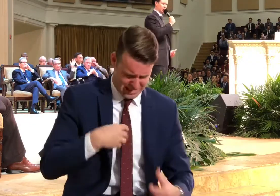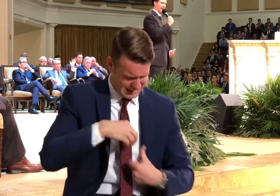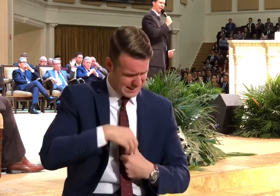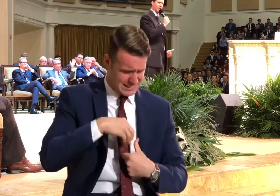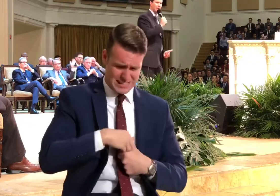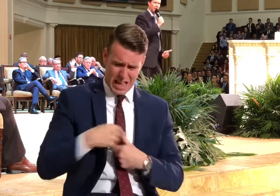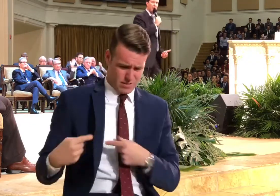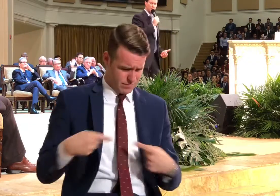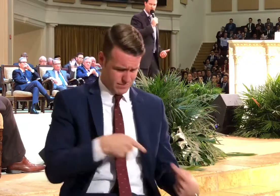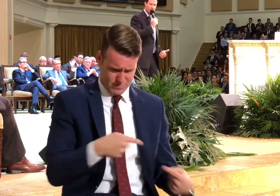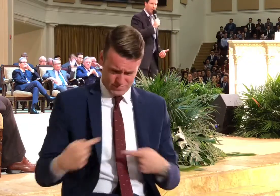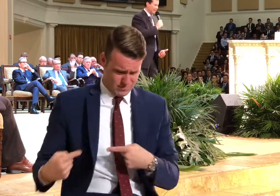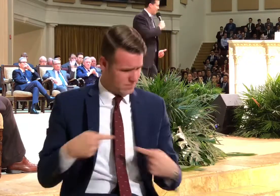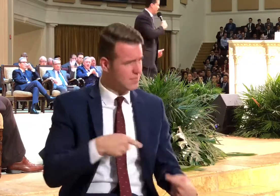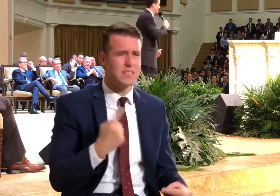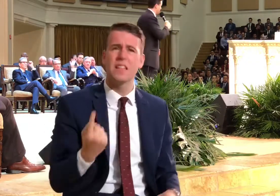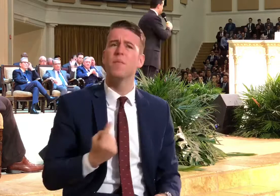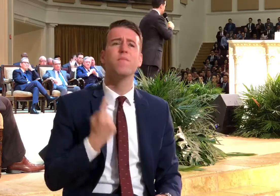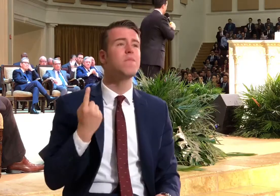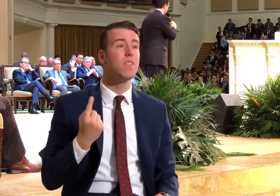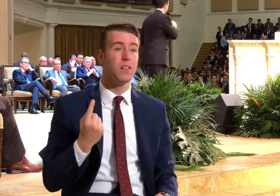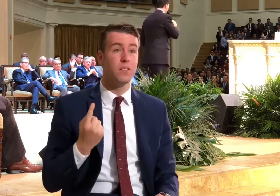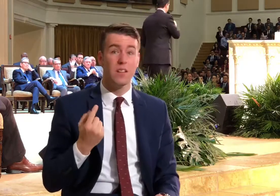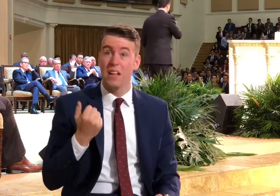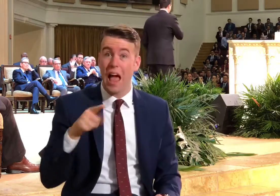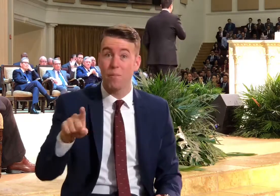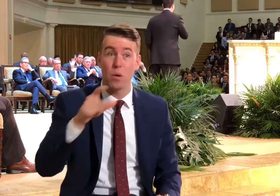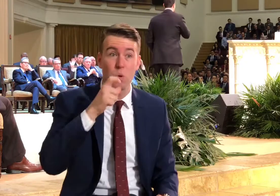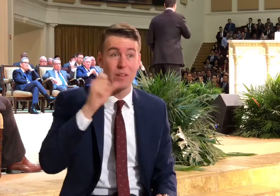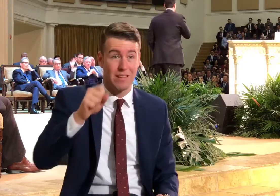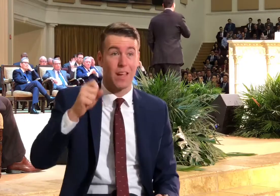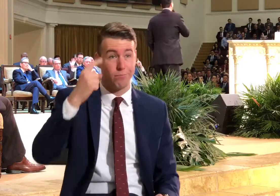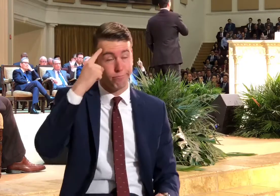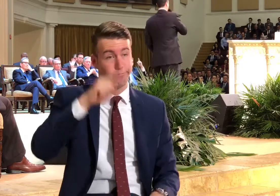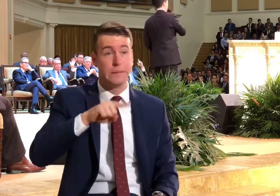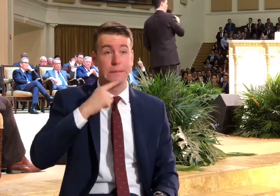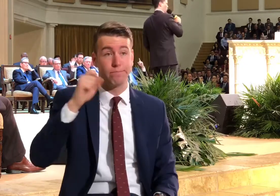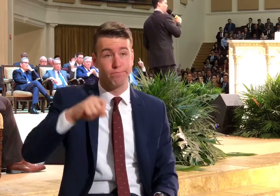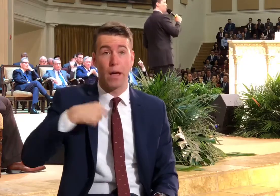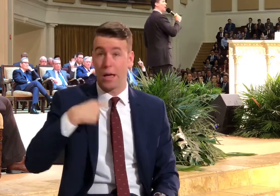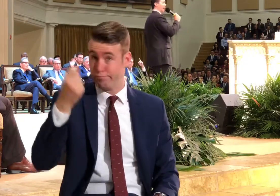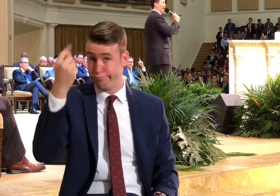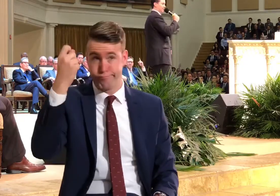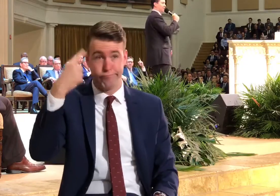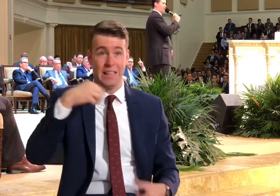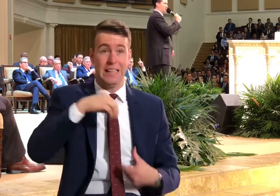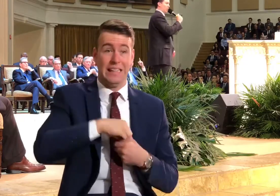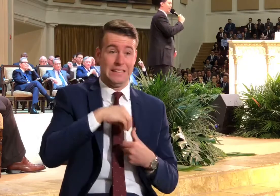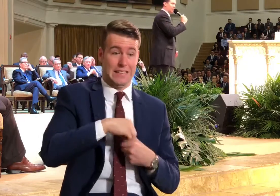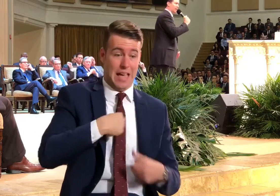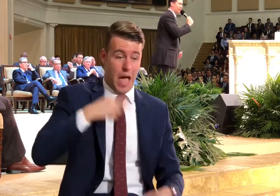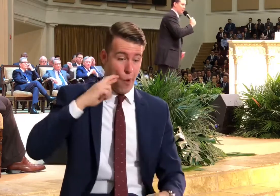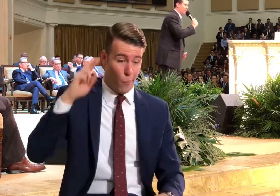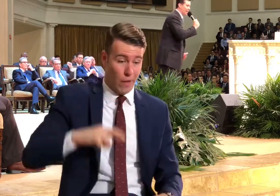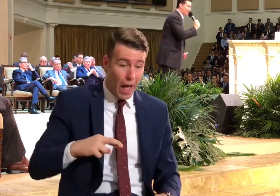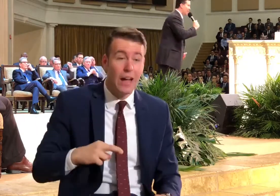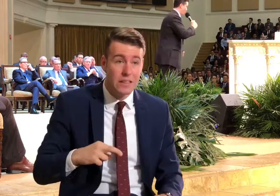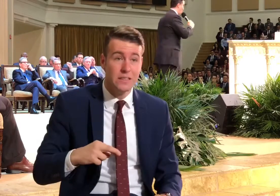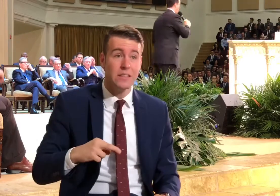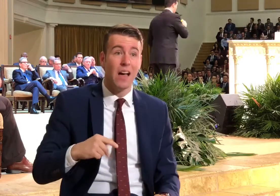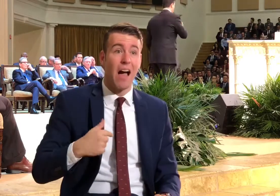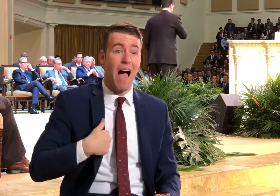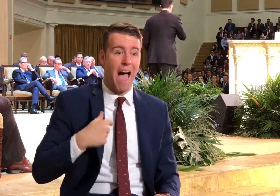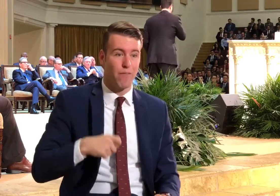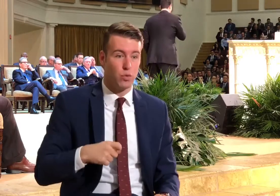the inside of me. Can anybody testify to how it felt when you realized that you had to